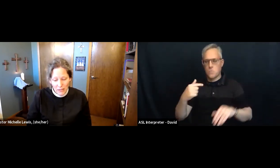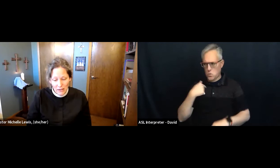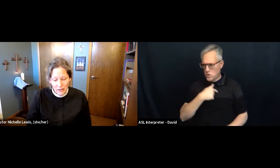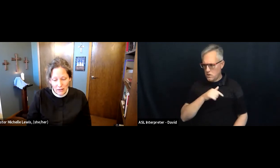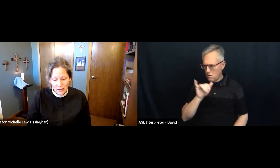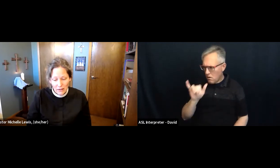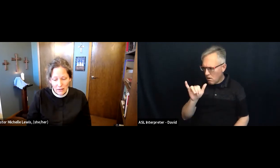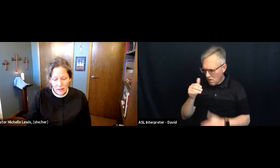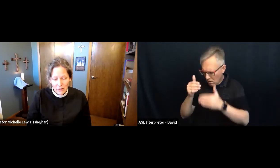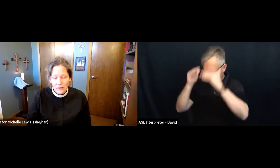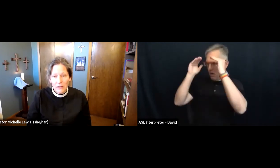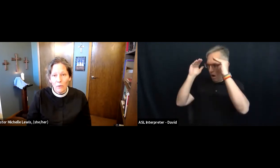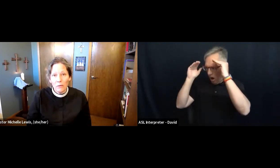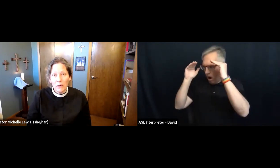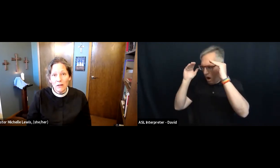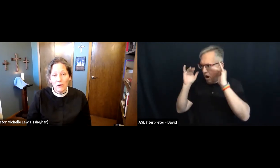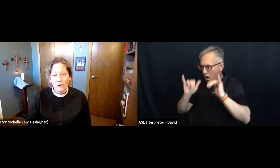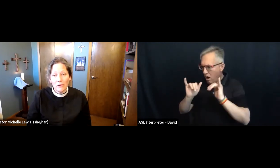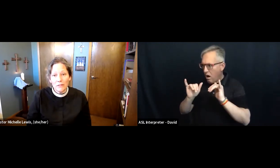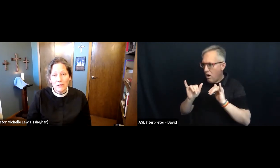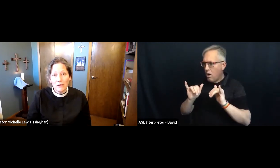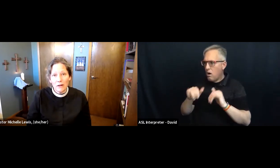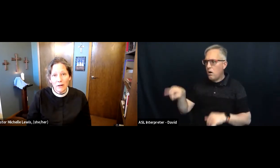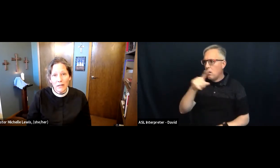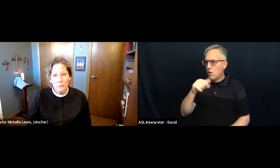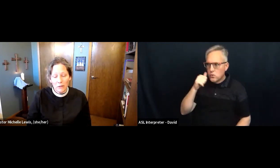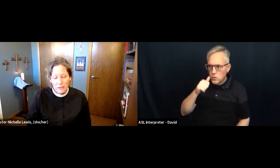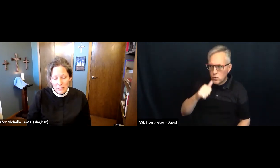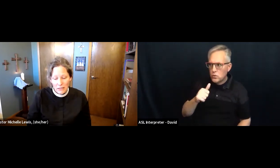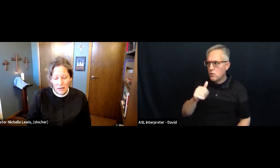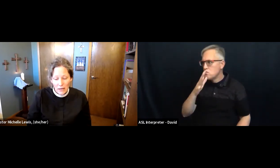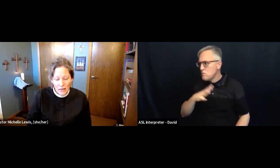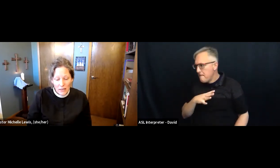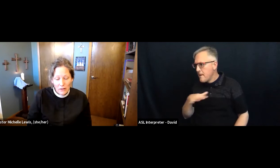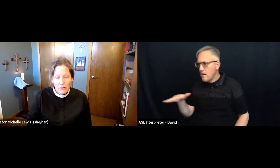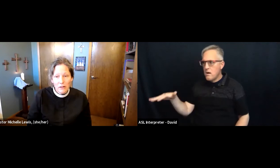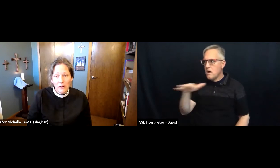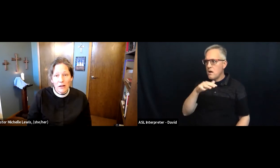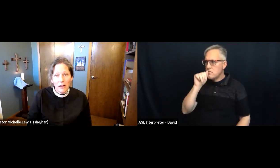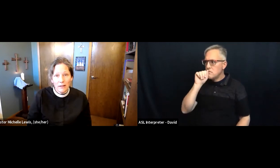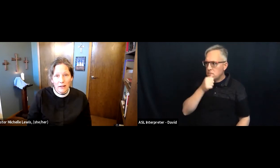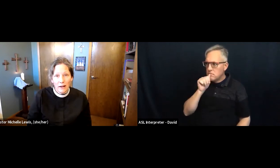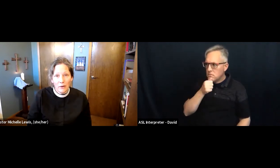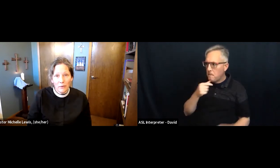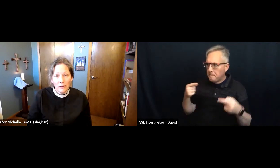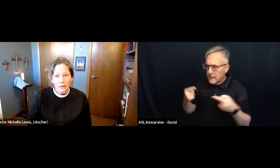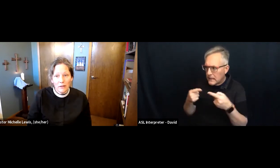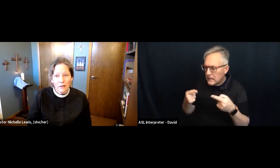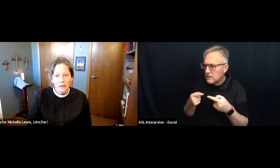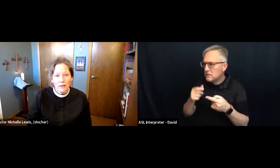misery that women and girls are experiencing here and